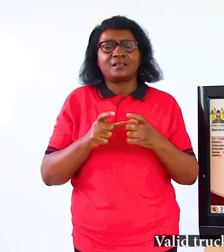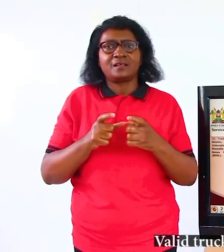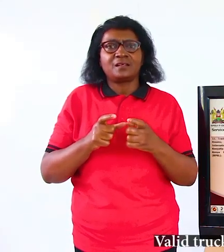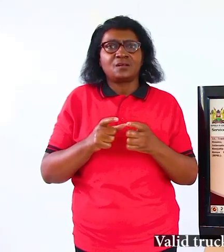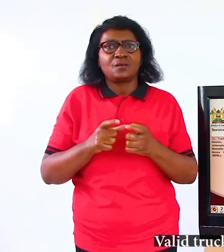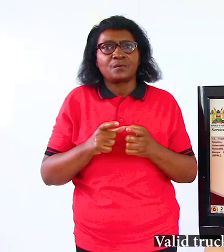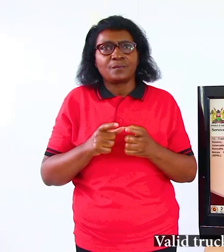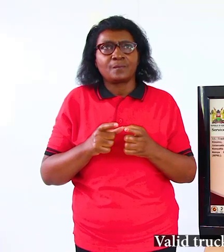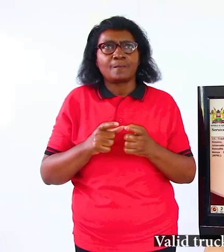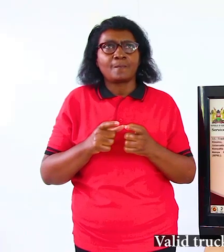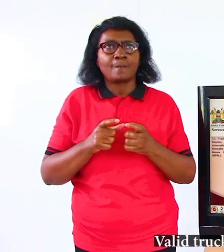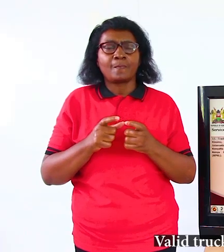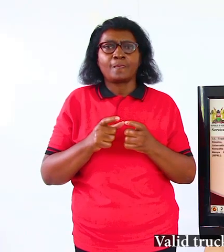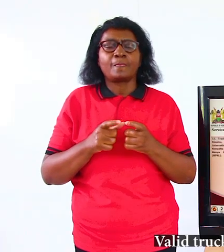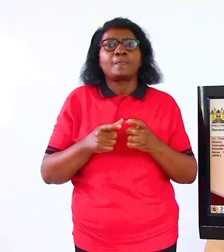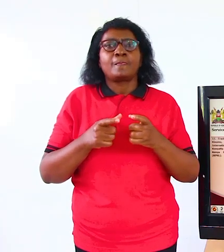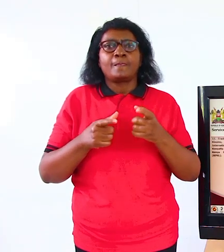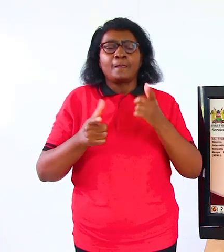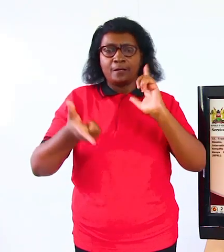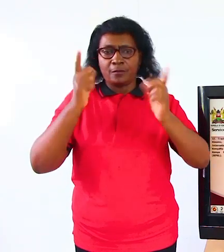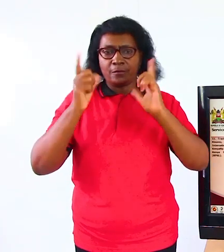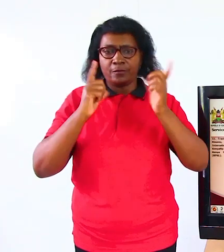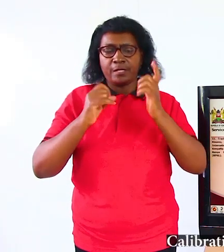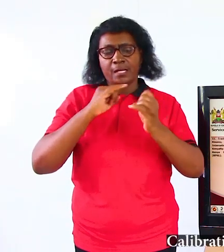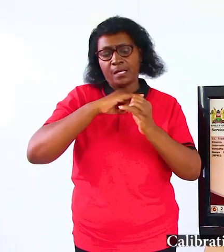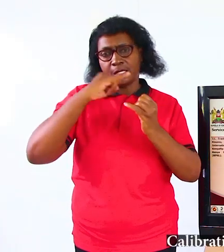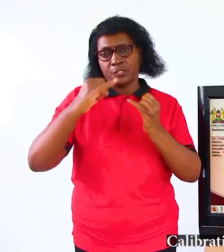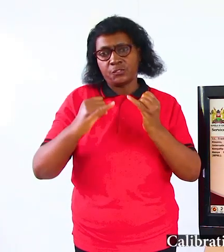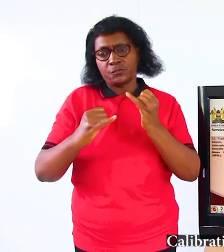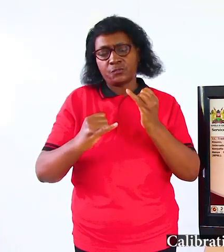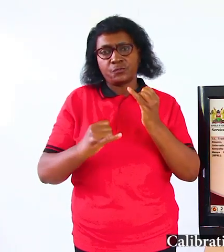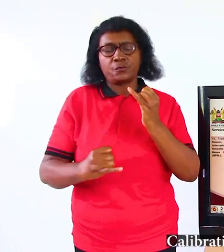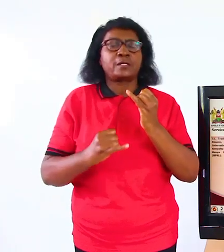valid truck insurance, and calibration document.